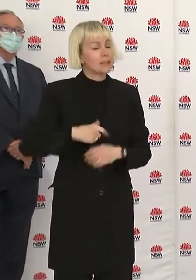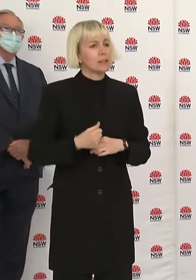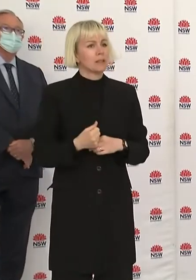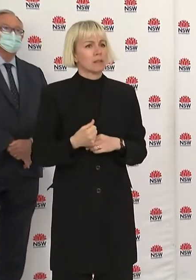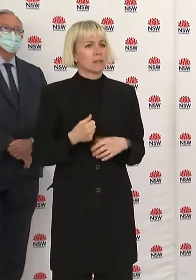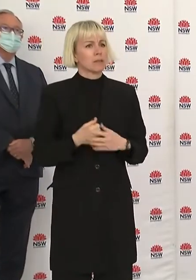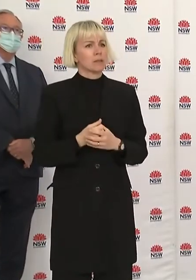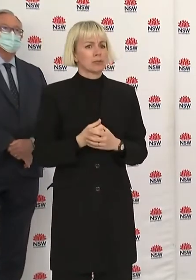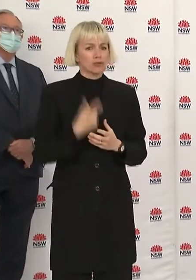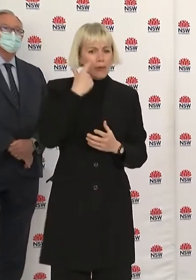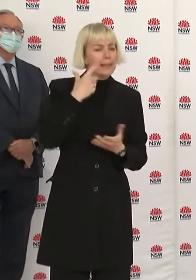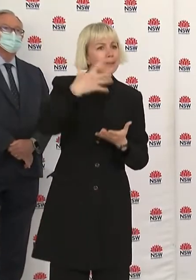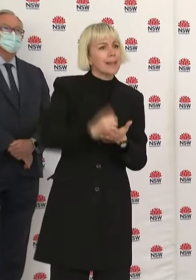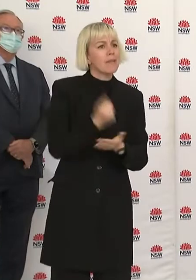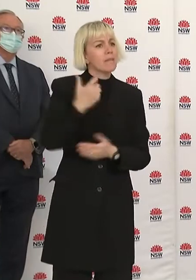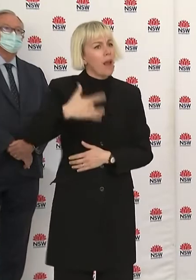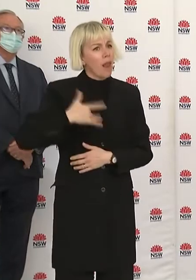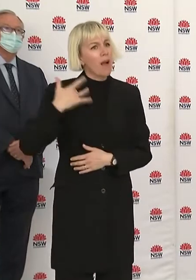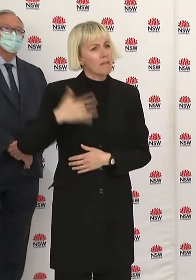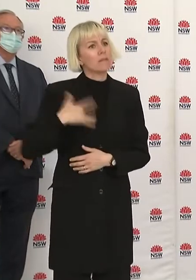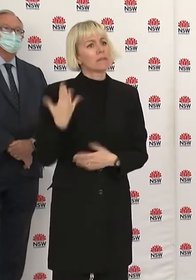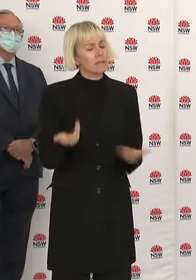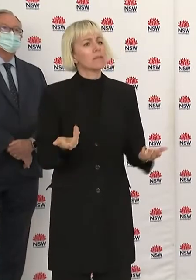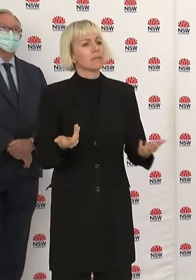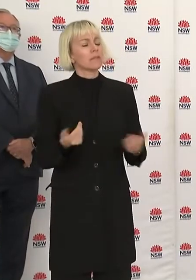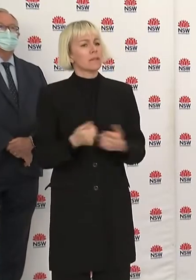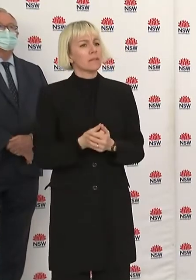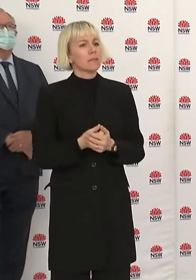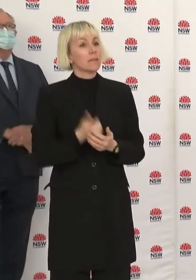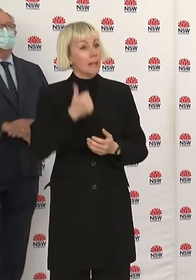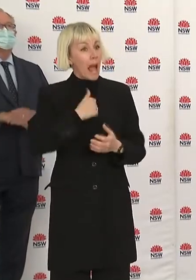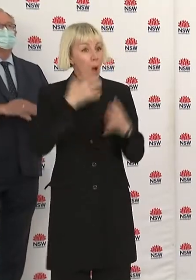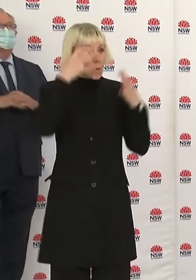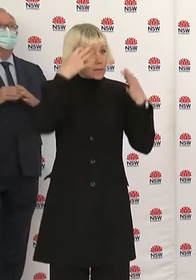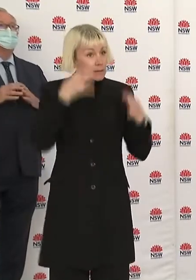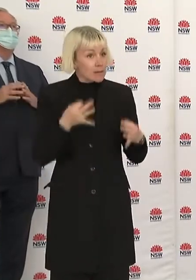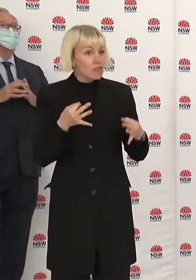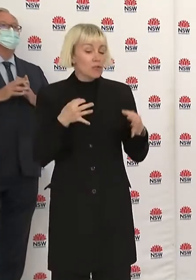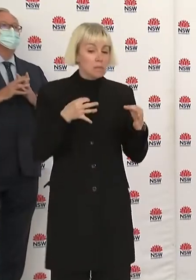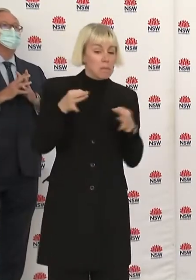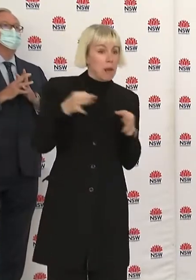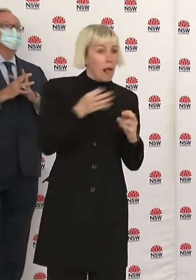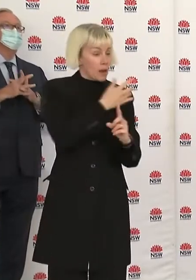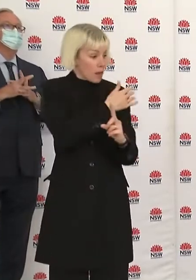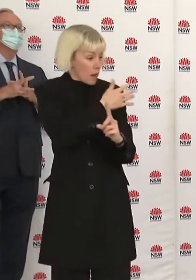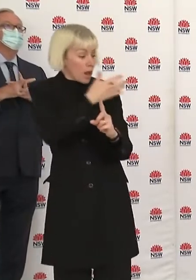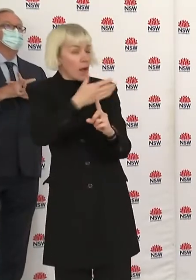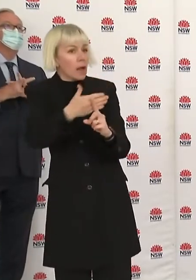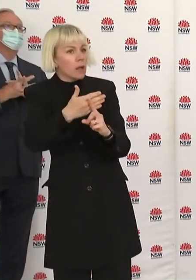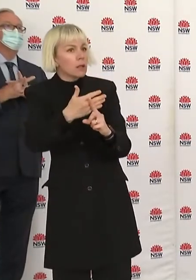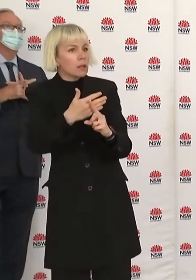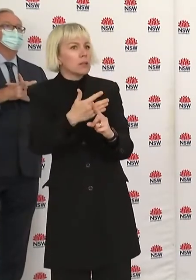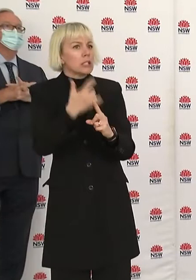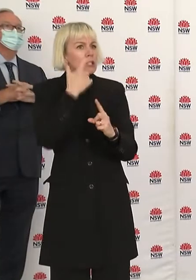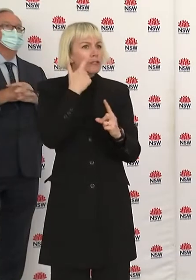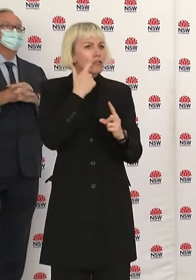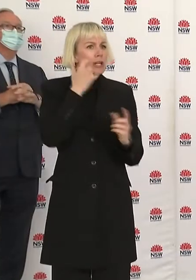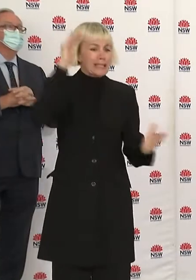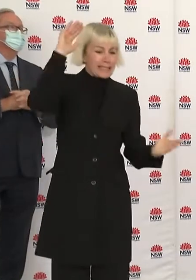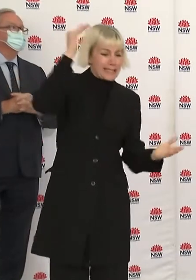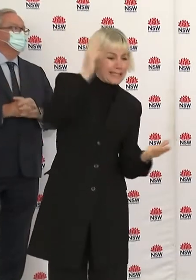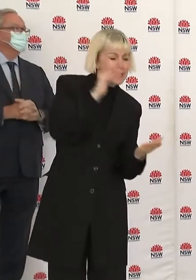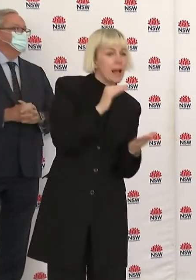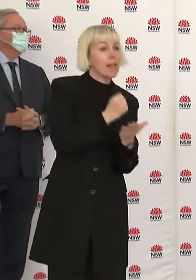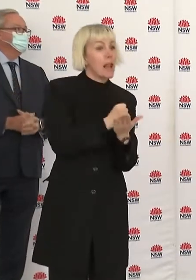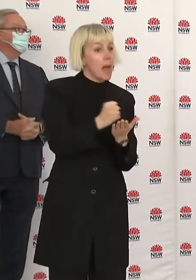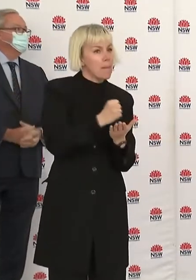And the reasons why we've taken the decisions we have to date is to prevent thousands and thousands of cases which we've managed. But